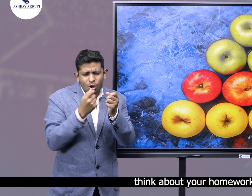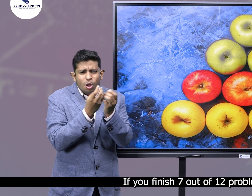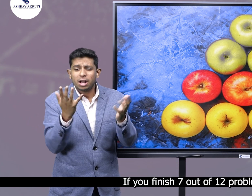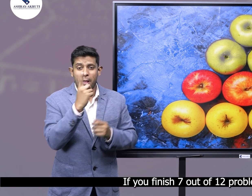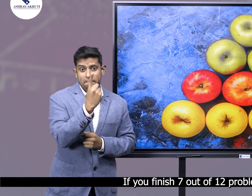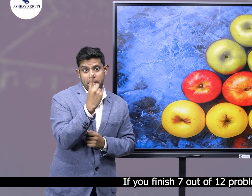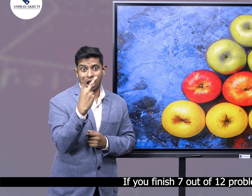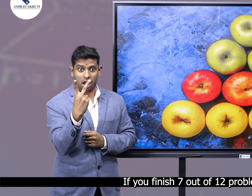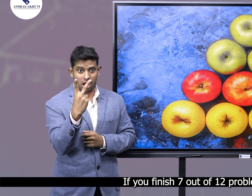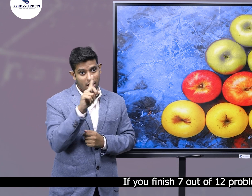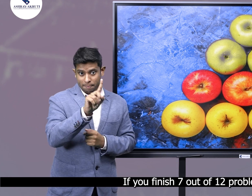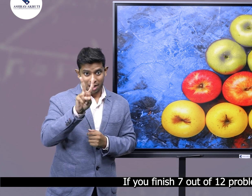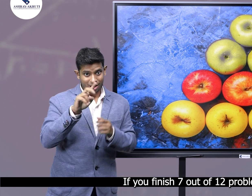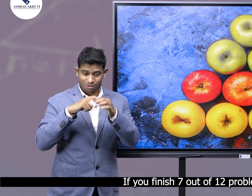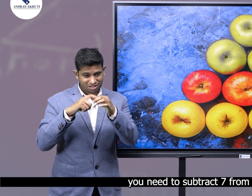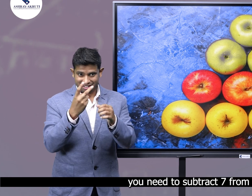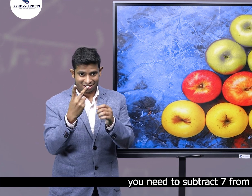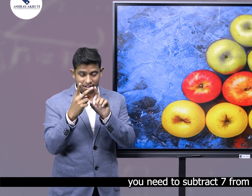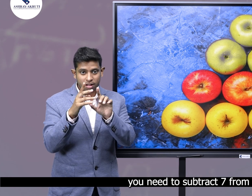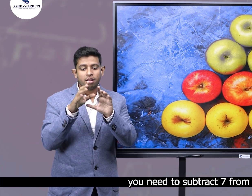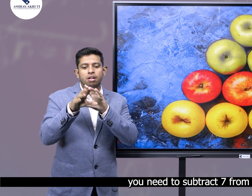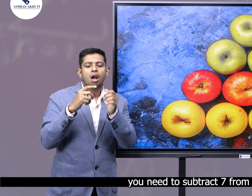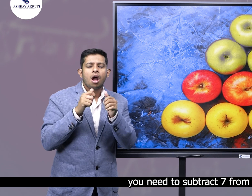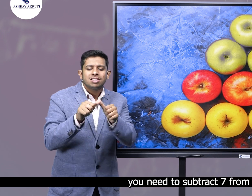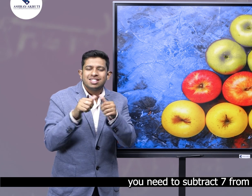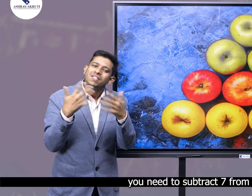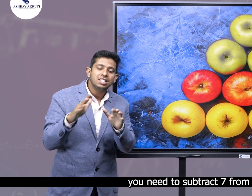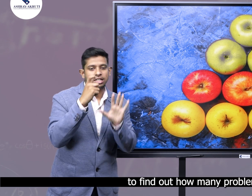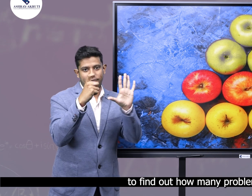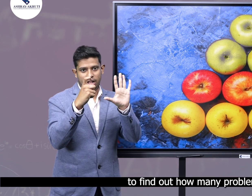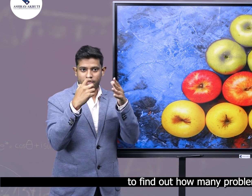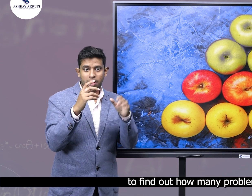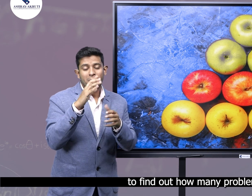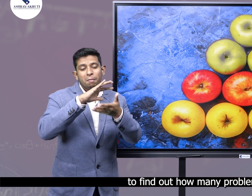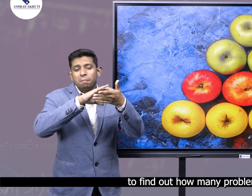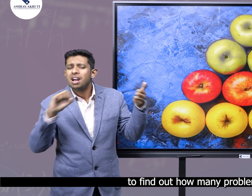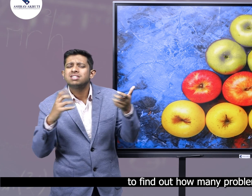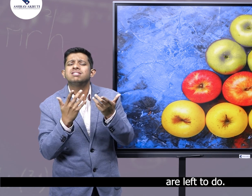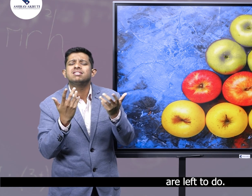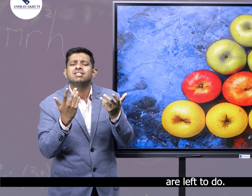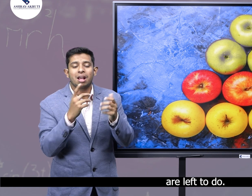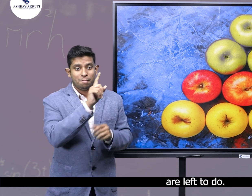If you finish 7 out of 12 problems, you need to subtract 7 from 12 to find out how many problems are left to do.